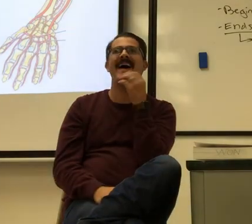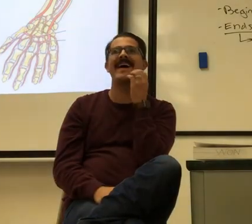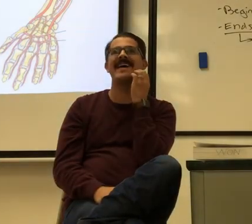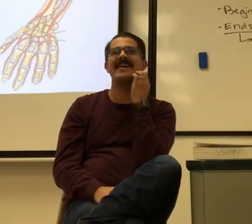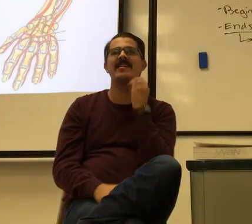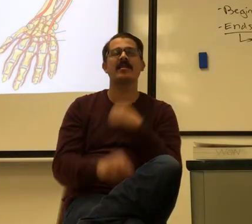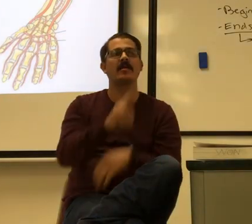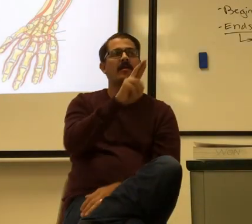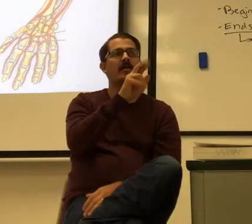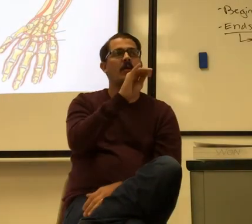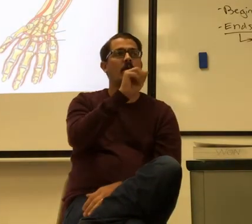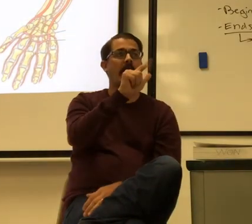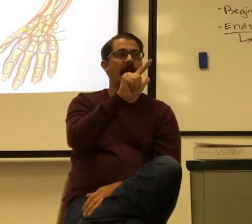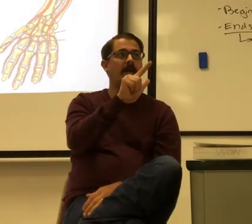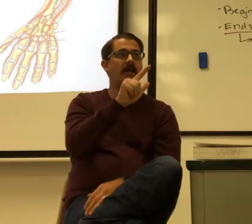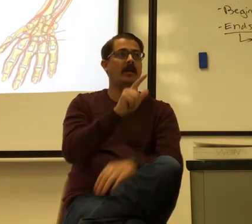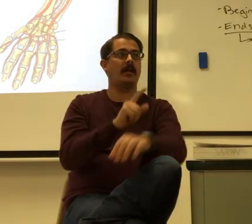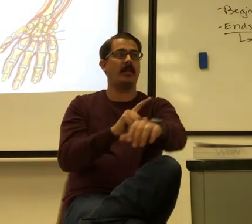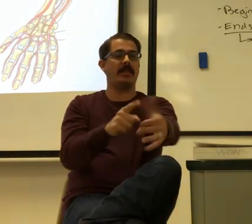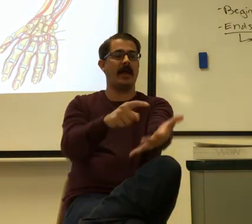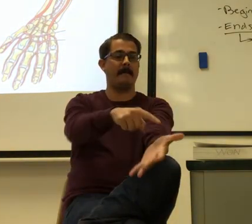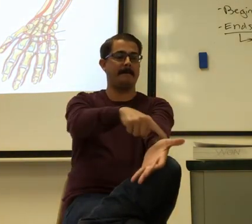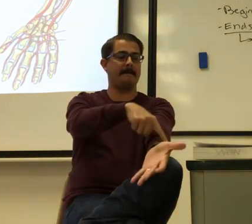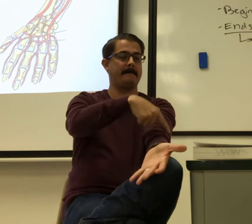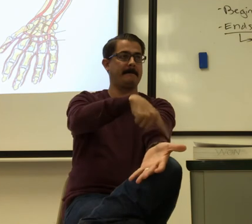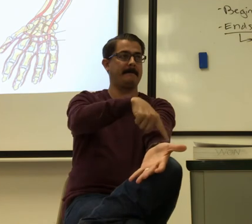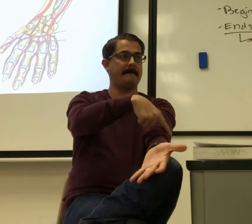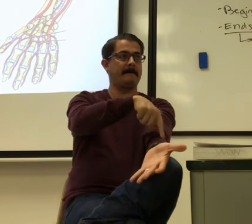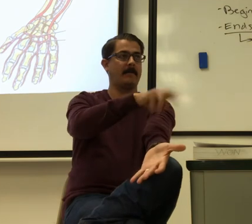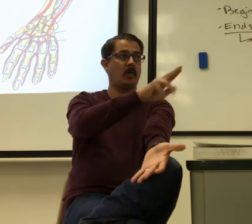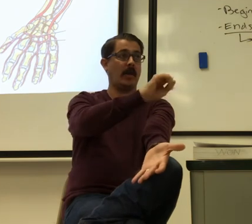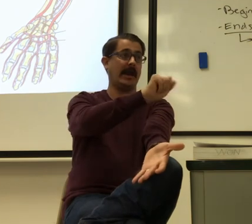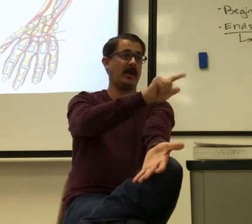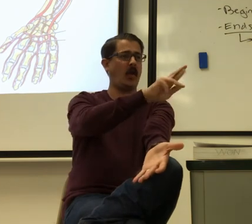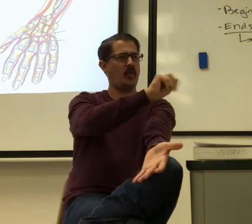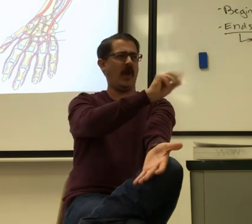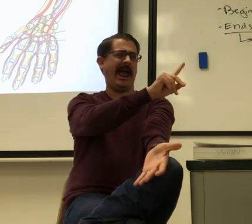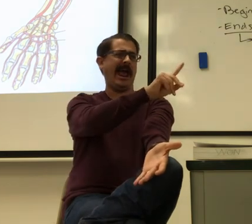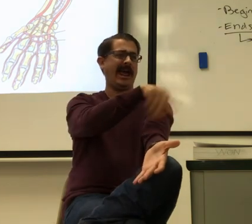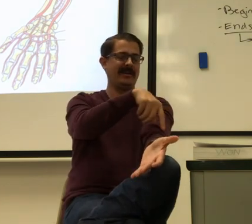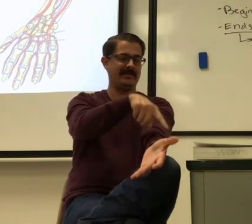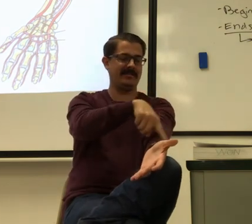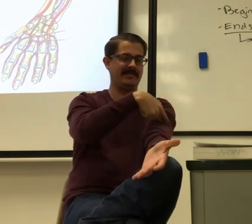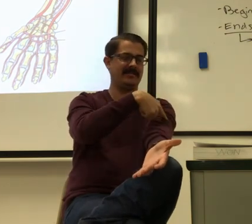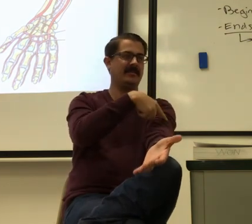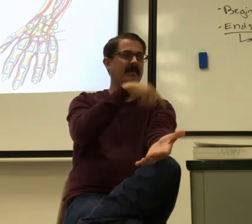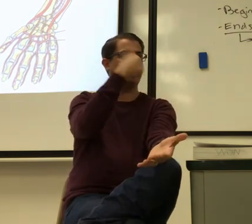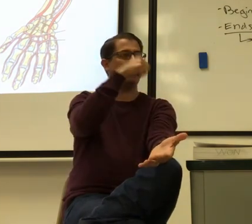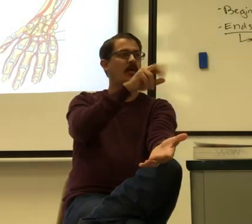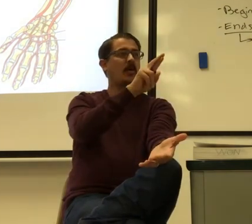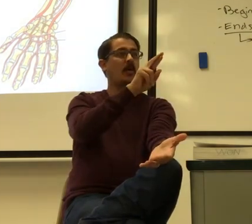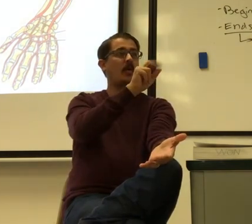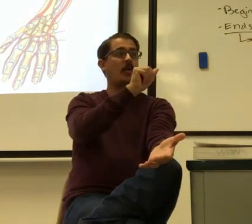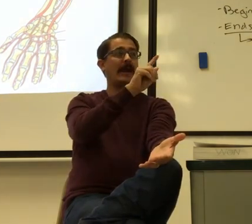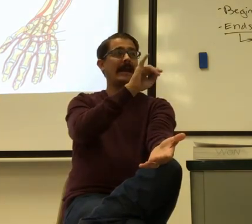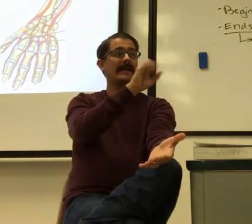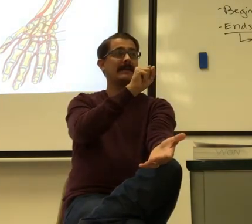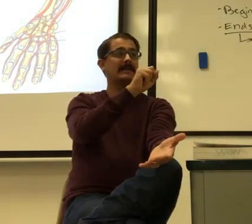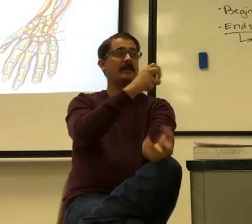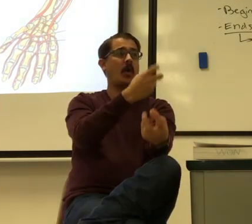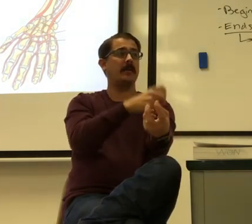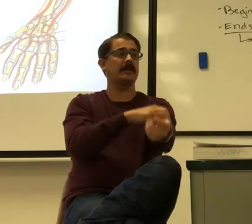The radial arteries on the thumb side. Okay, so radial rad. Remember, it's called the radius bone because